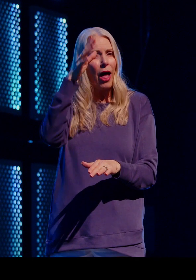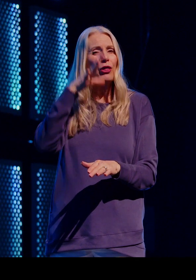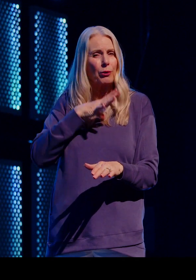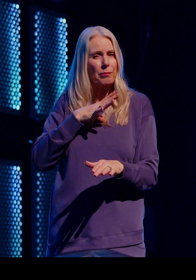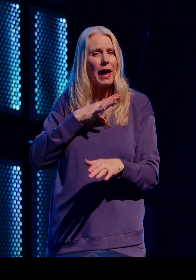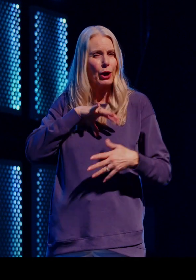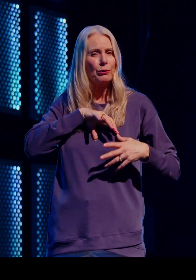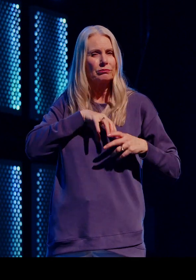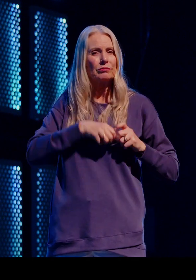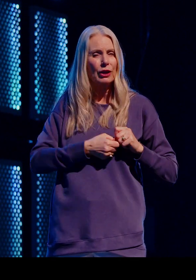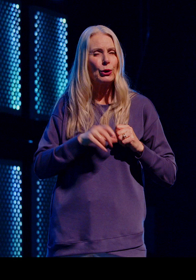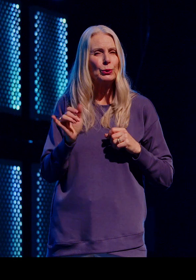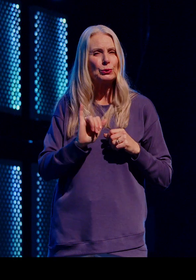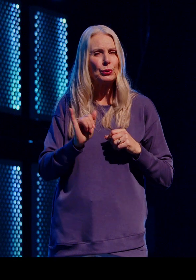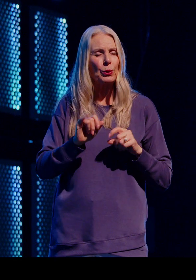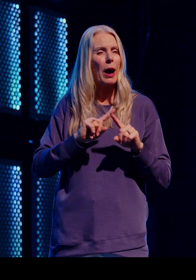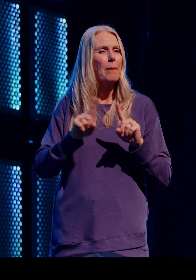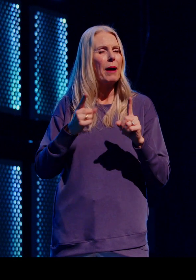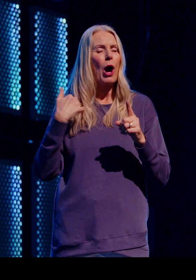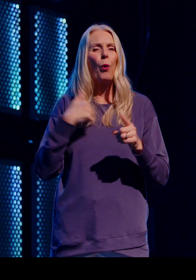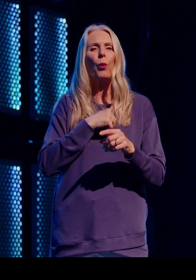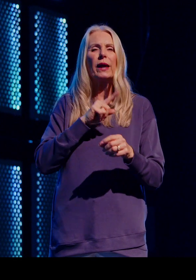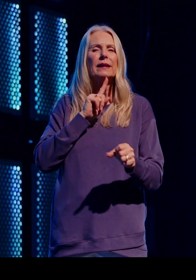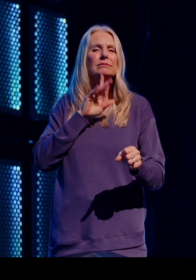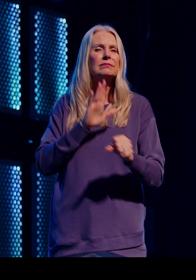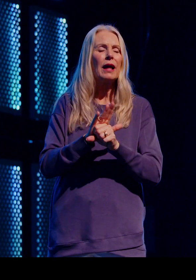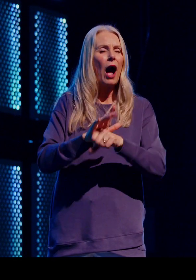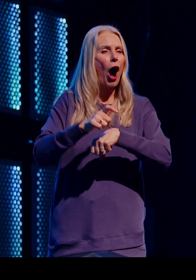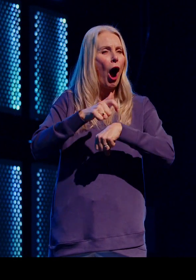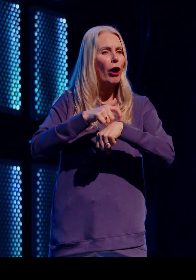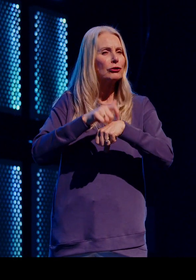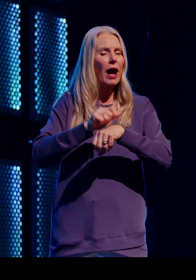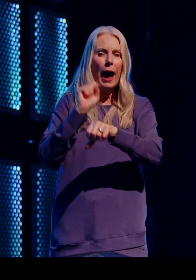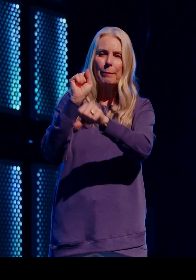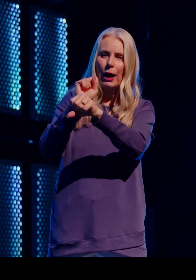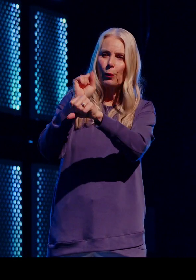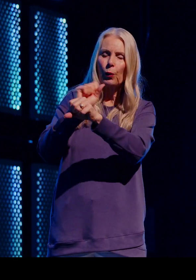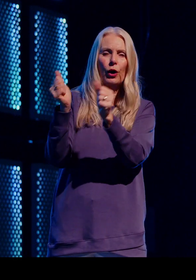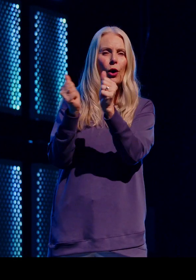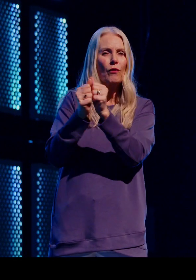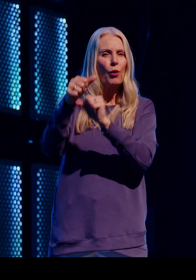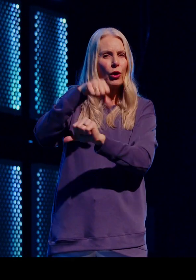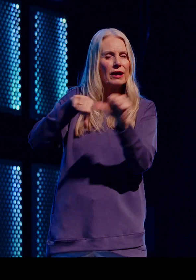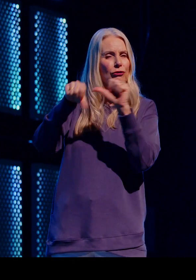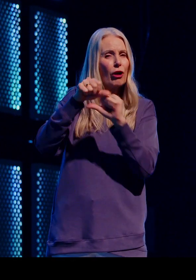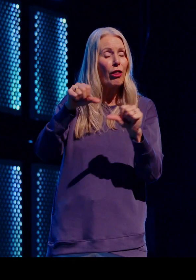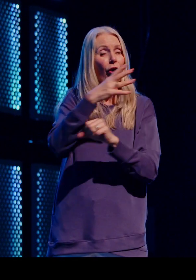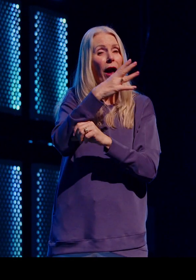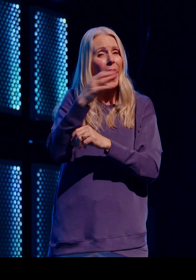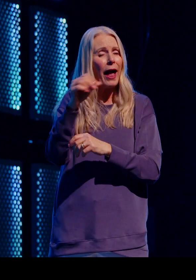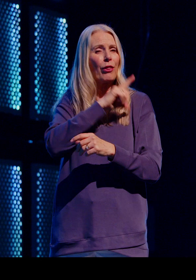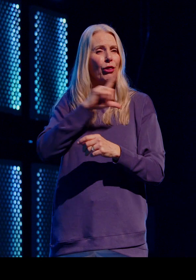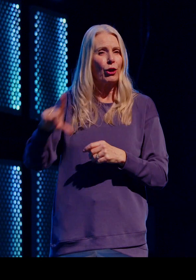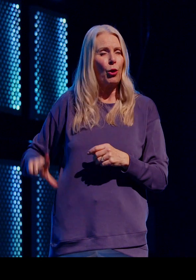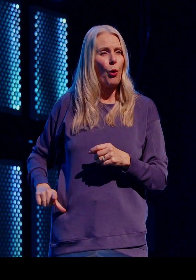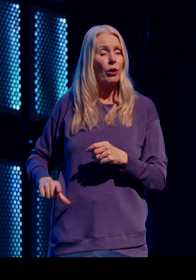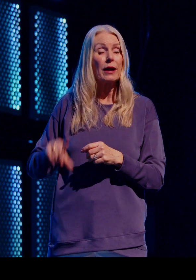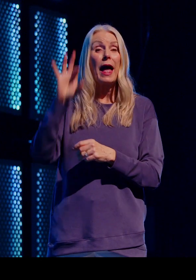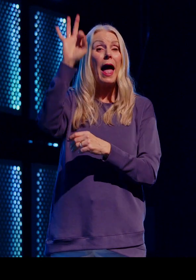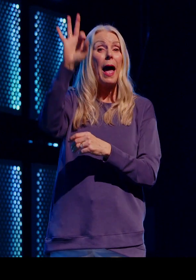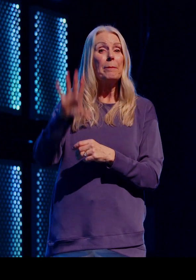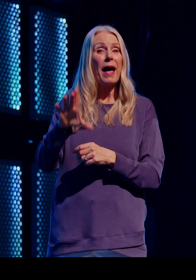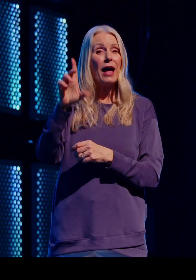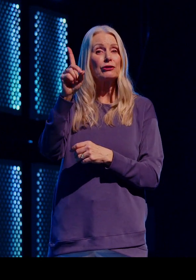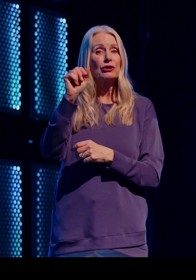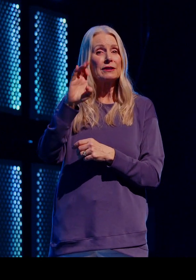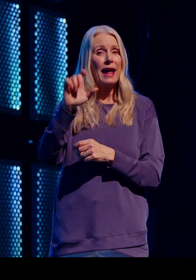And yet we put in the work and we devoted our time for not only each other, but for the work of the Lord. And Pastor Daniel